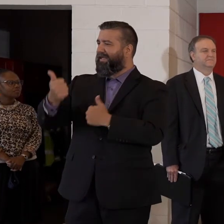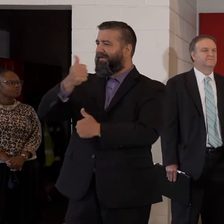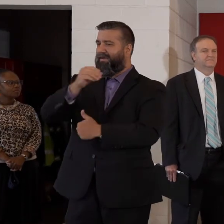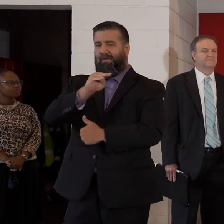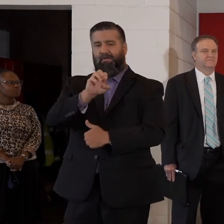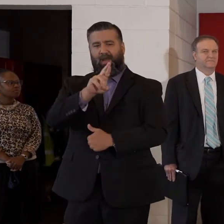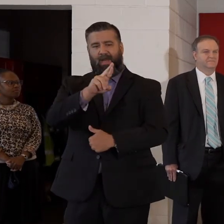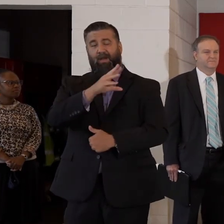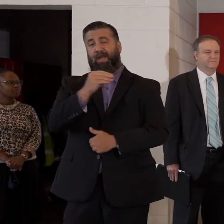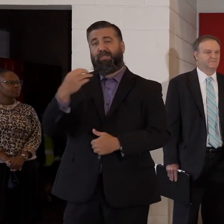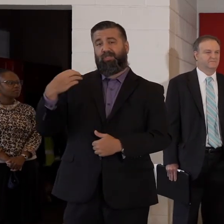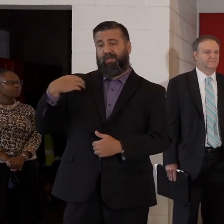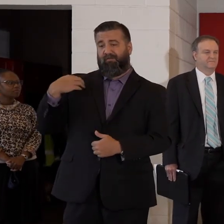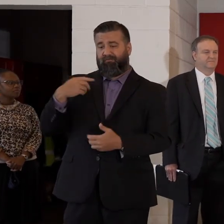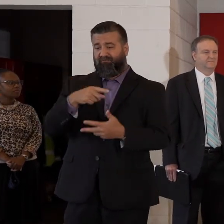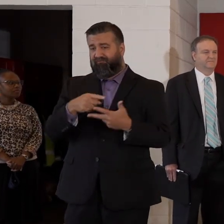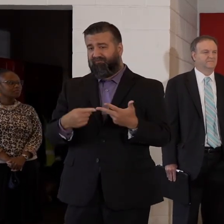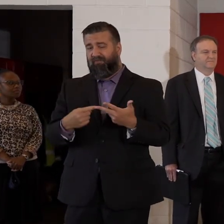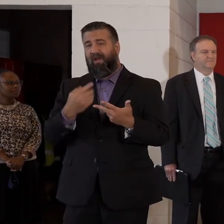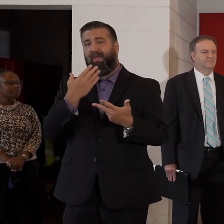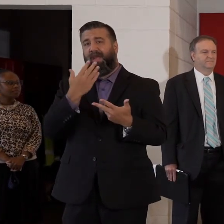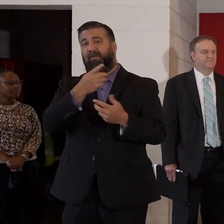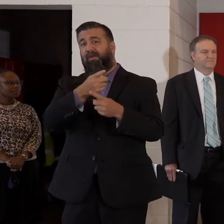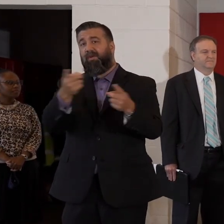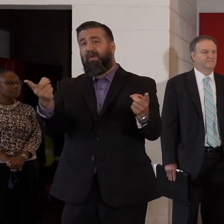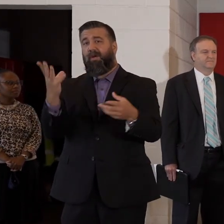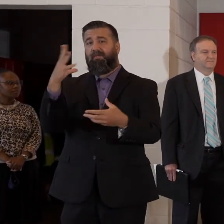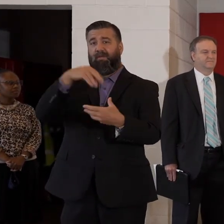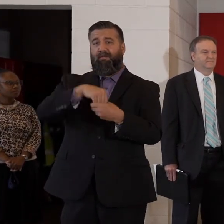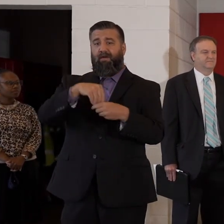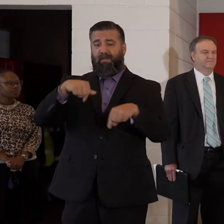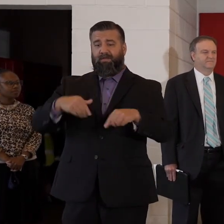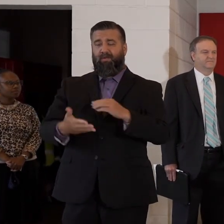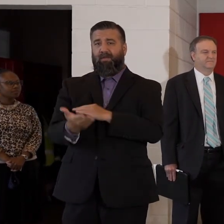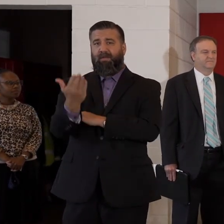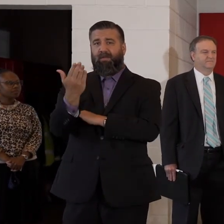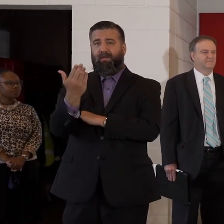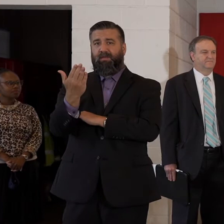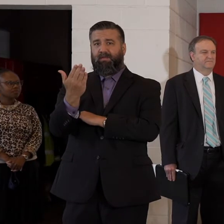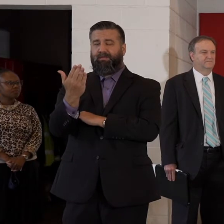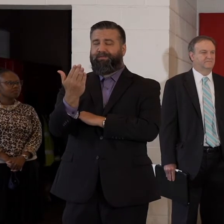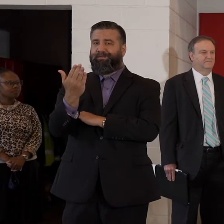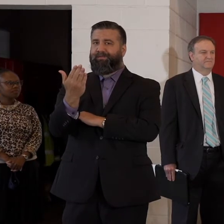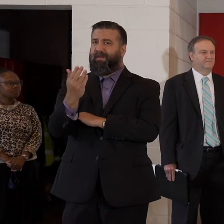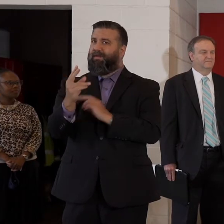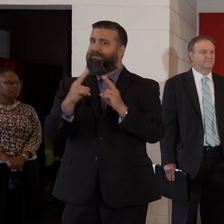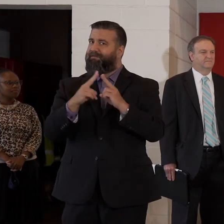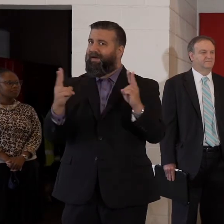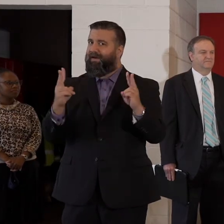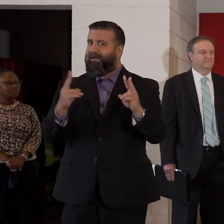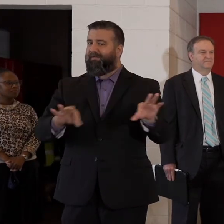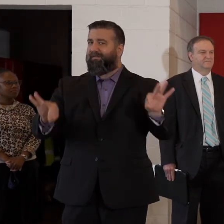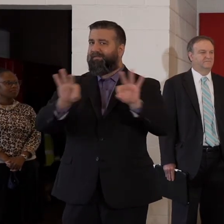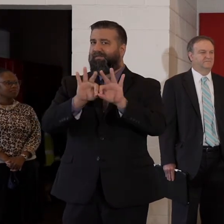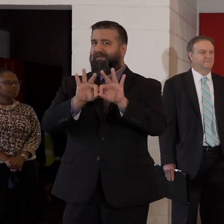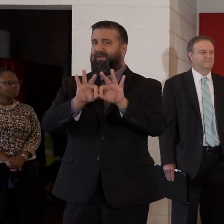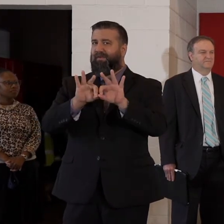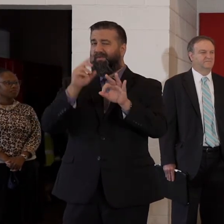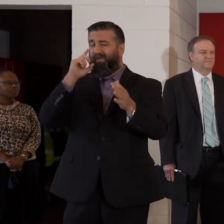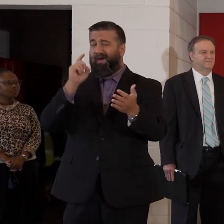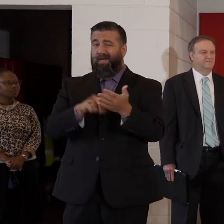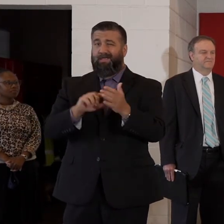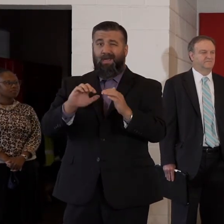Chief, and thank all of you for participating this morning. It is extremely important that we recognize how